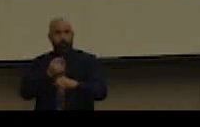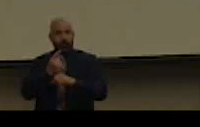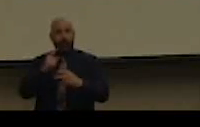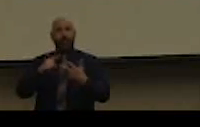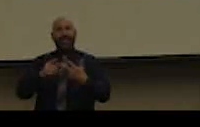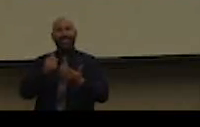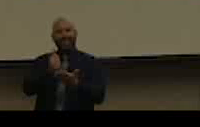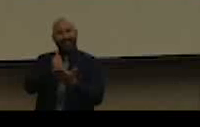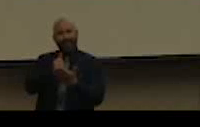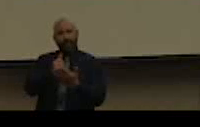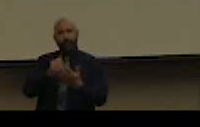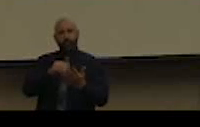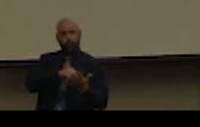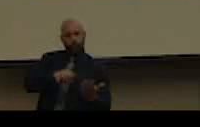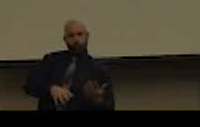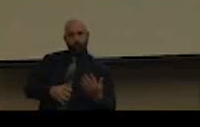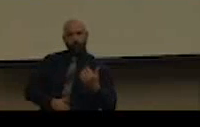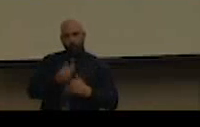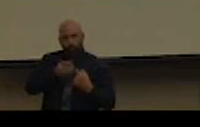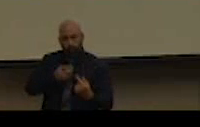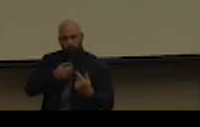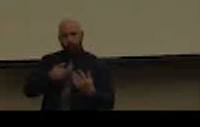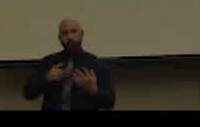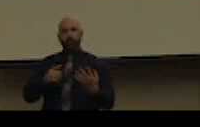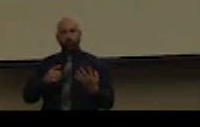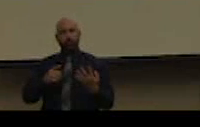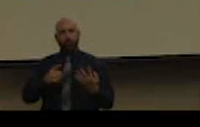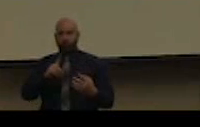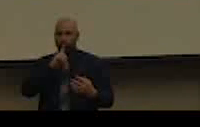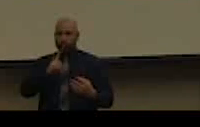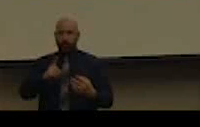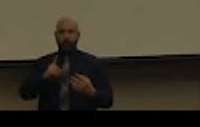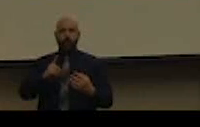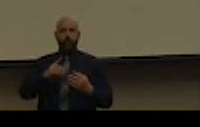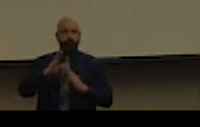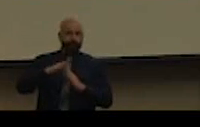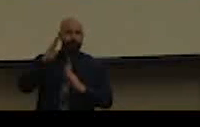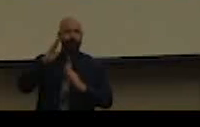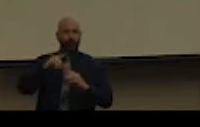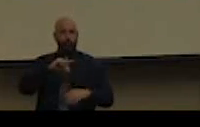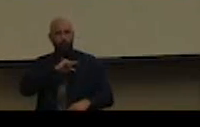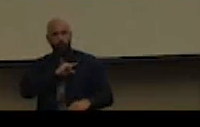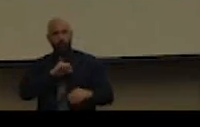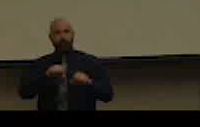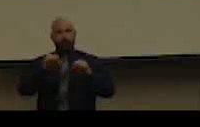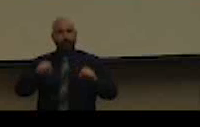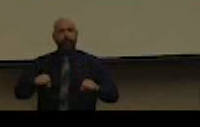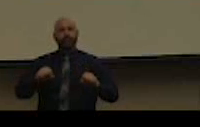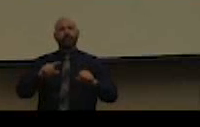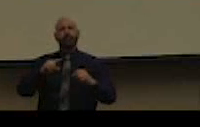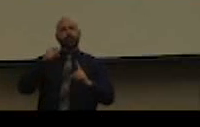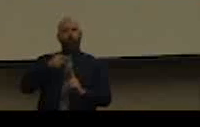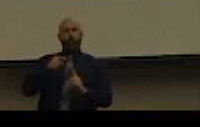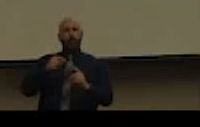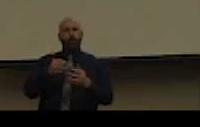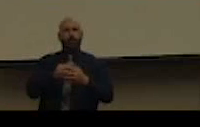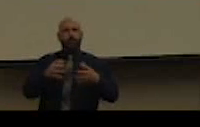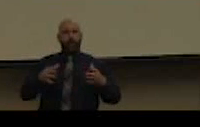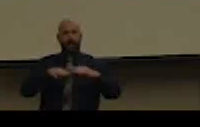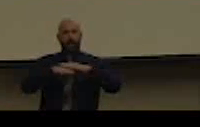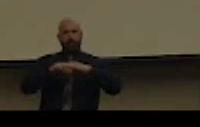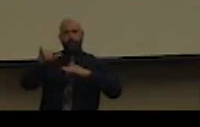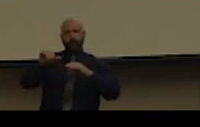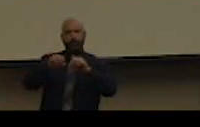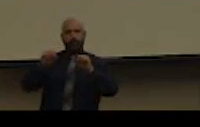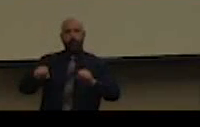at scale. So it is a robust and quality system. It is about expanding the access to that system as much as it is about improving the